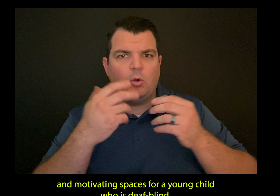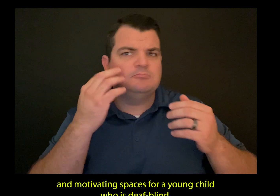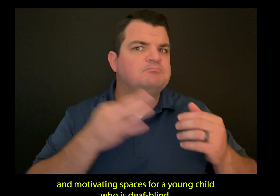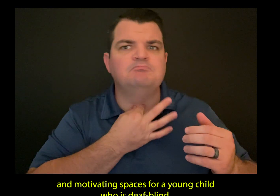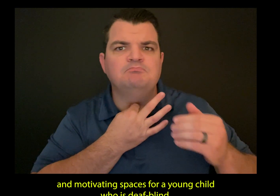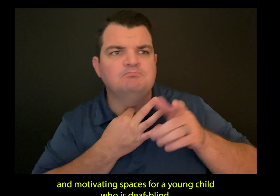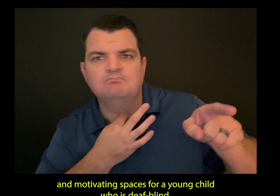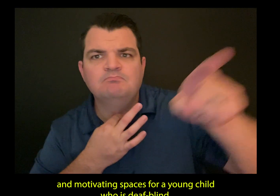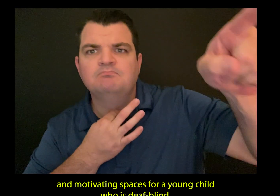deafblind.